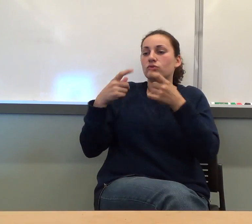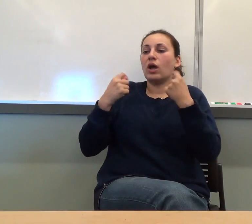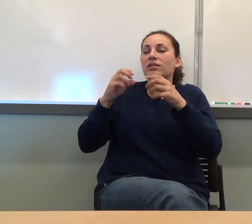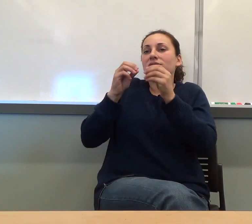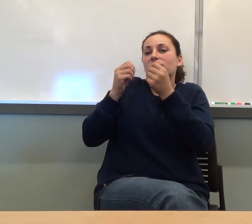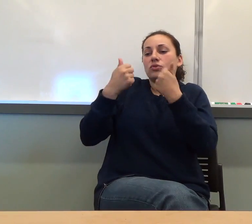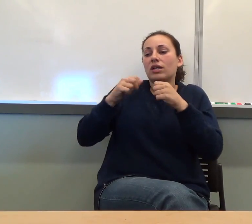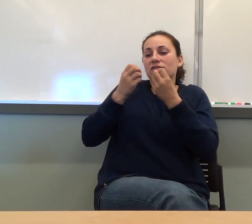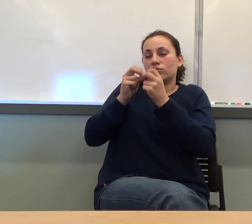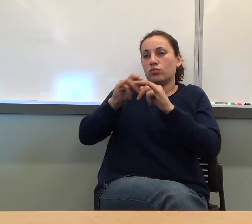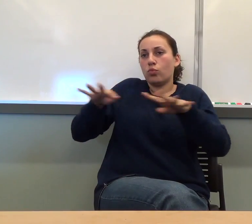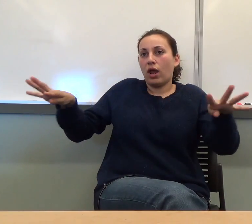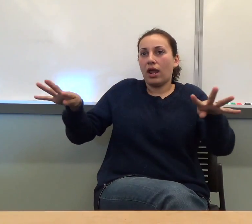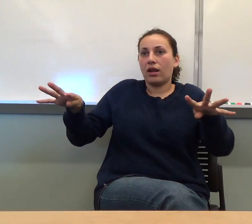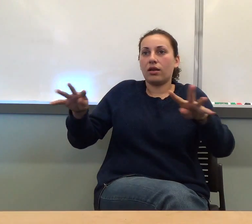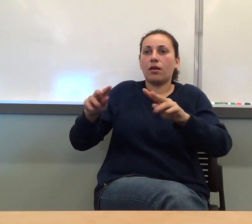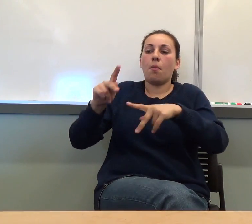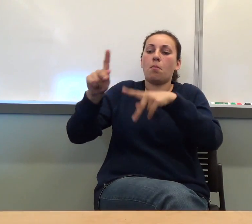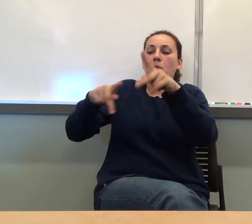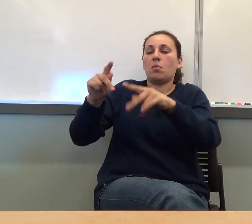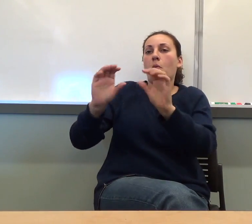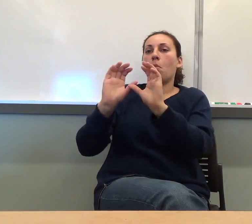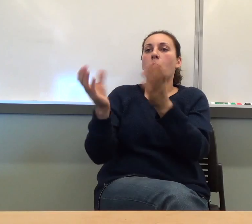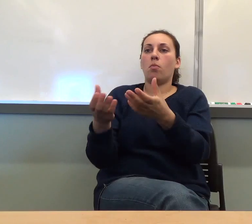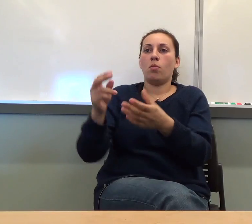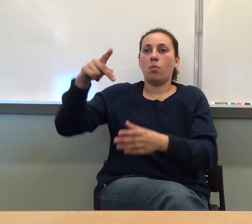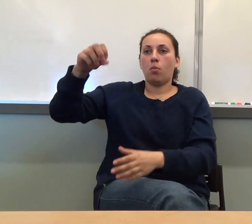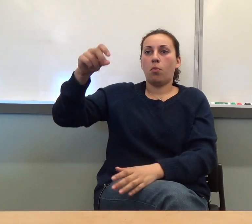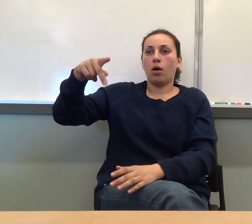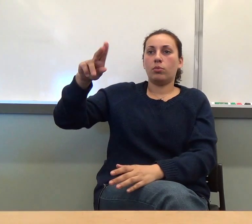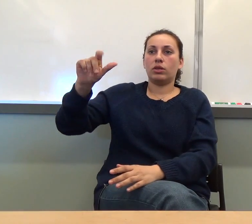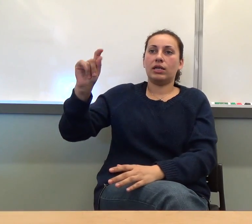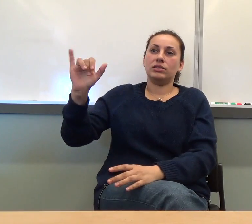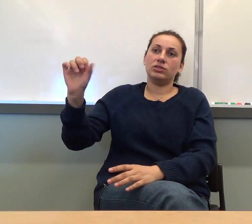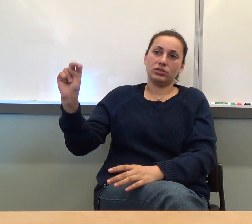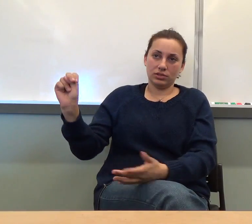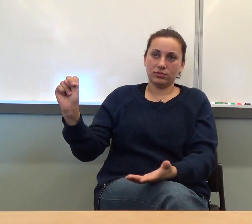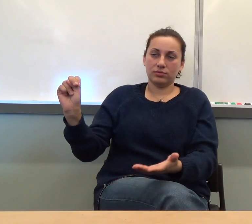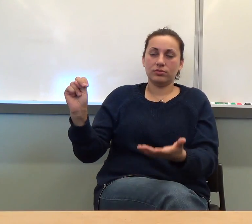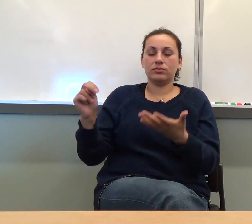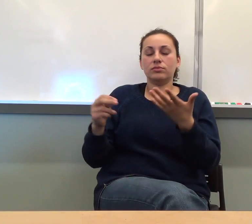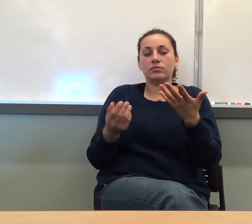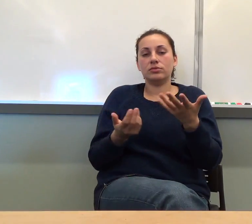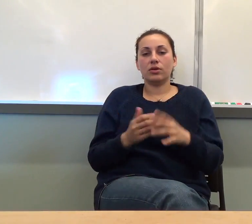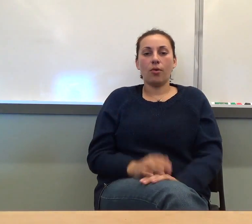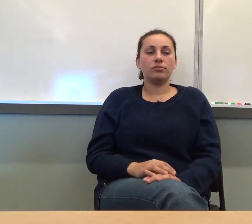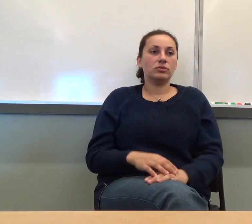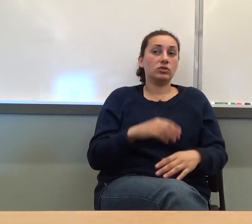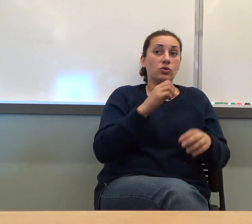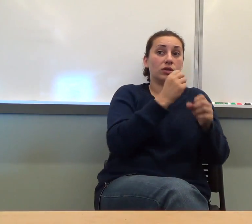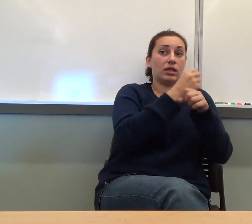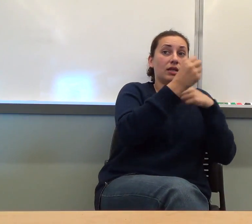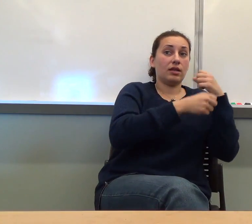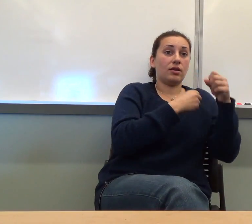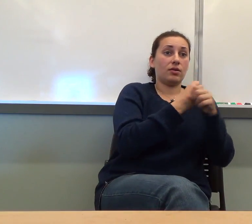page 295. The town of Roxbury, Connecticut had 1,825 people in the year 1990. By the